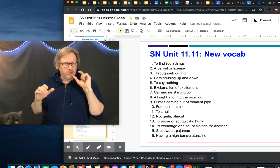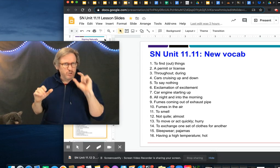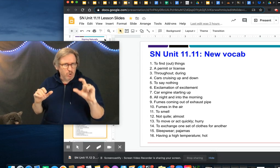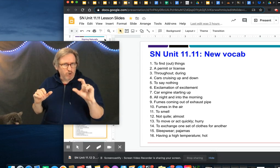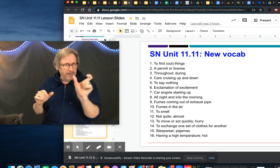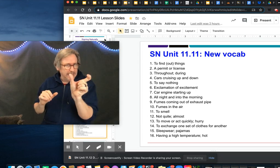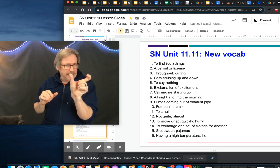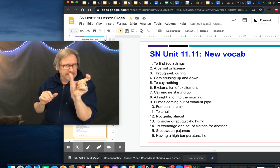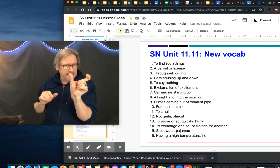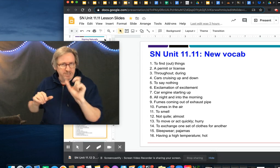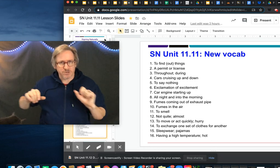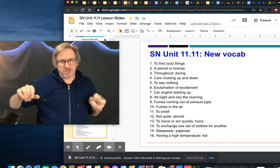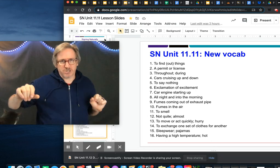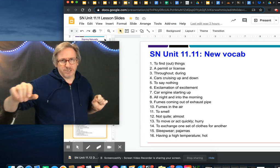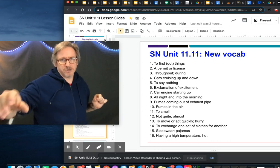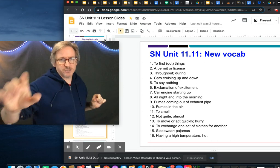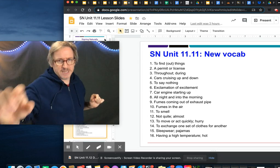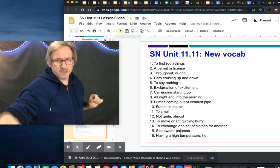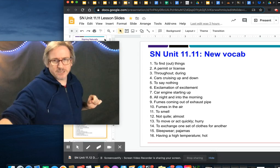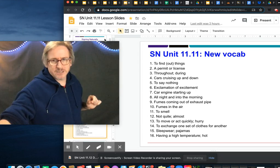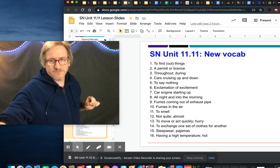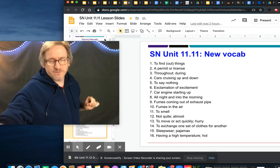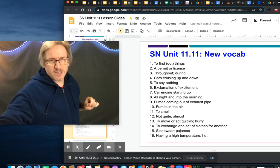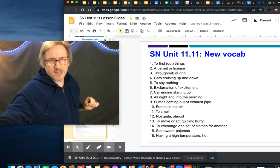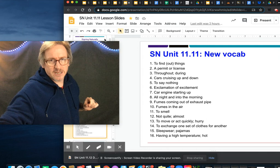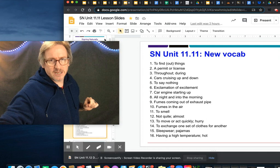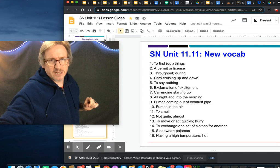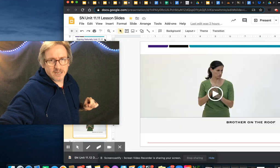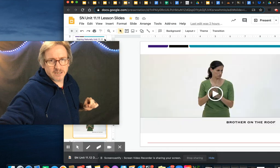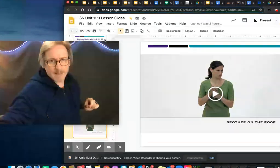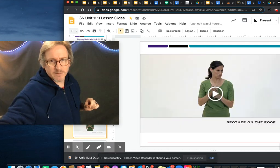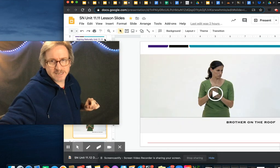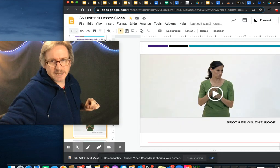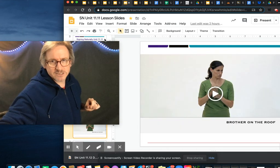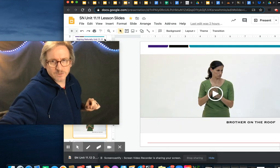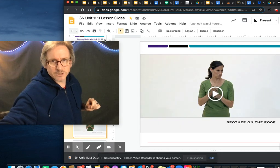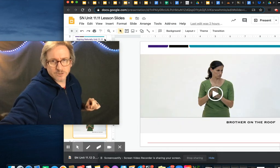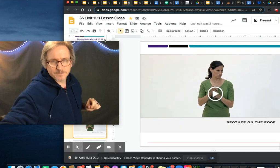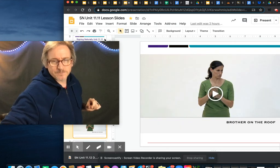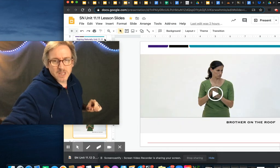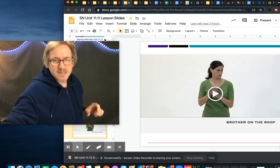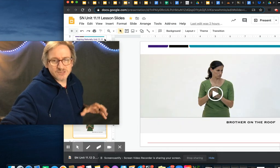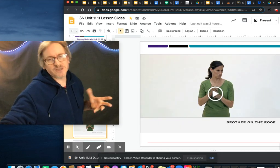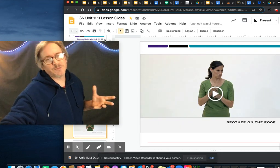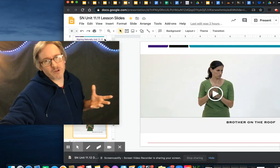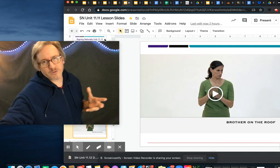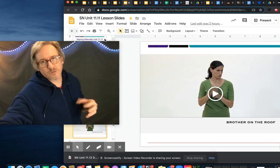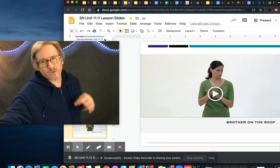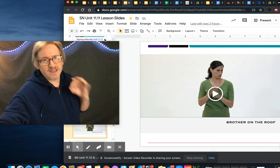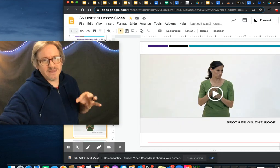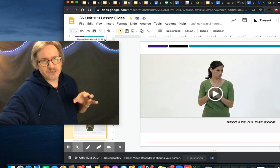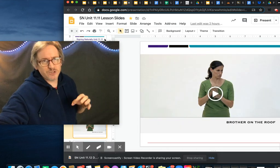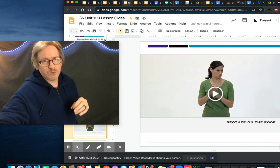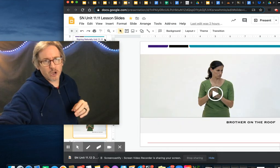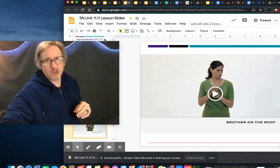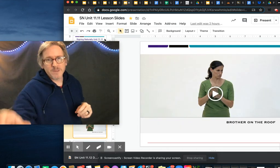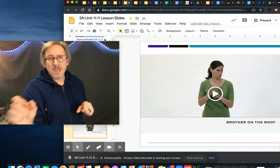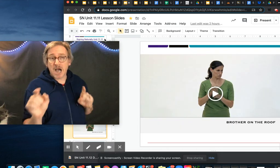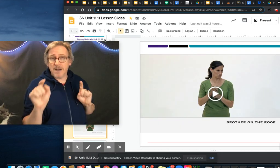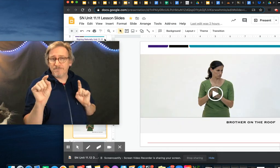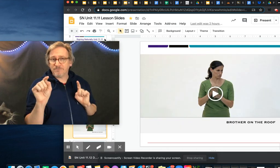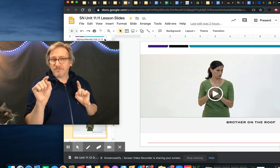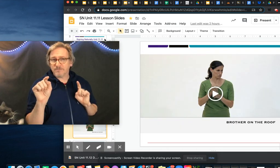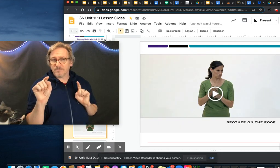the story, these are much clearer. So take a look at the vocab list I also include. So here's the brother on the roof, and these are too long.